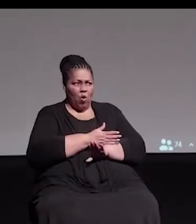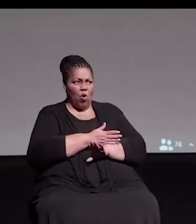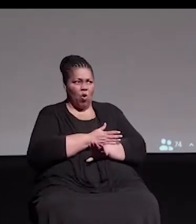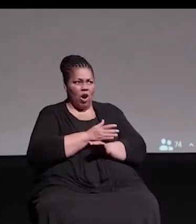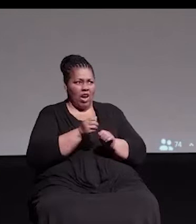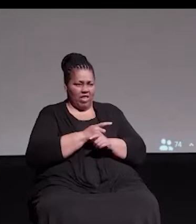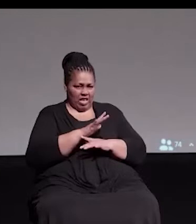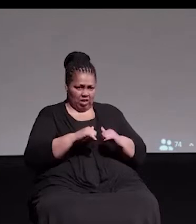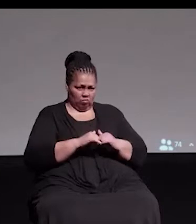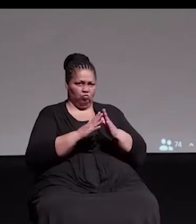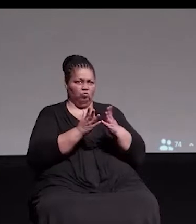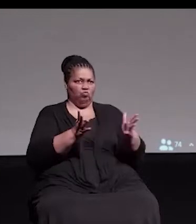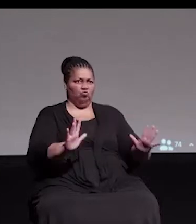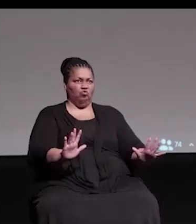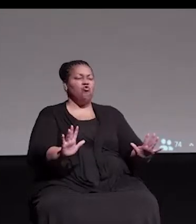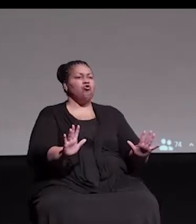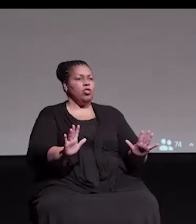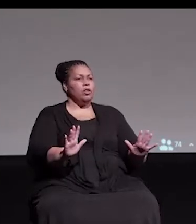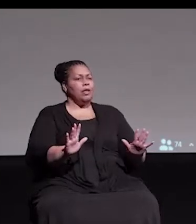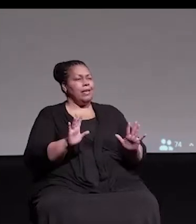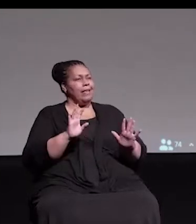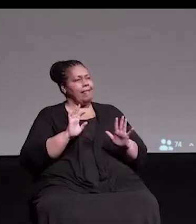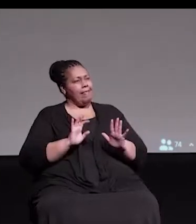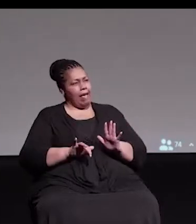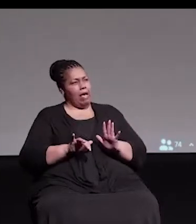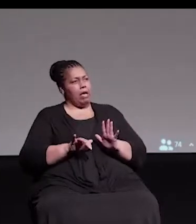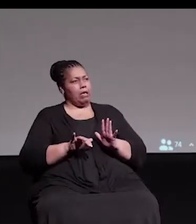formed, it